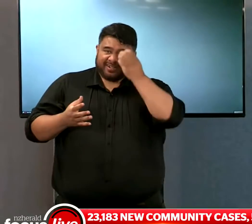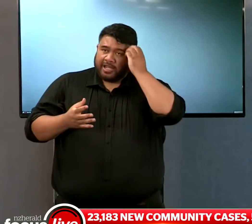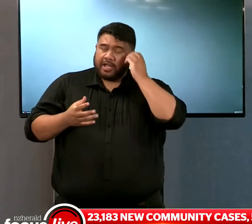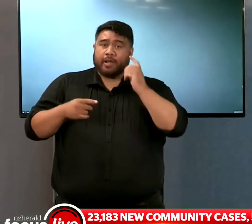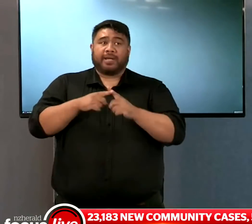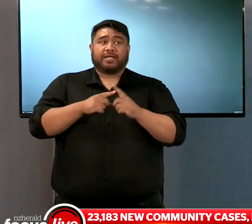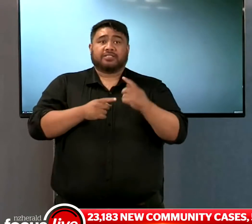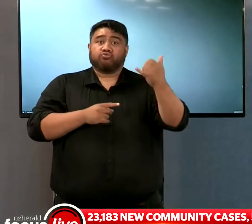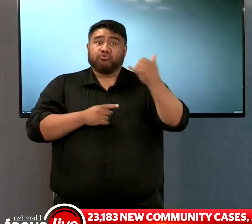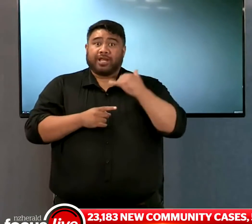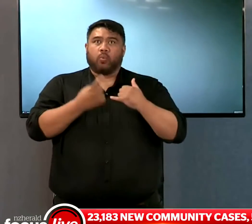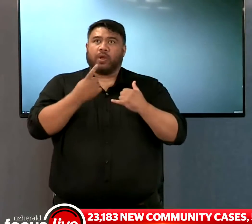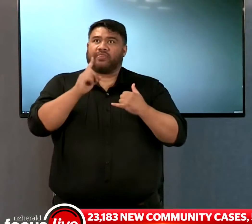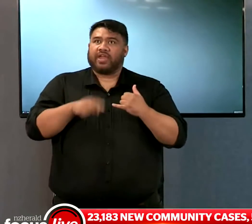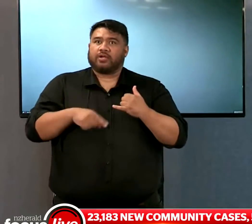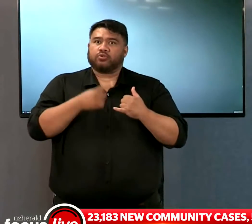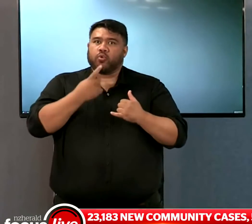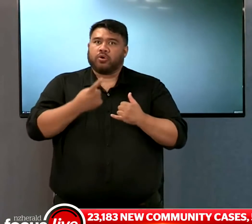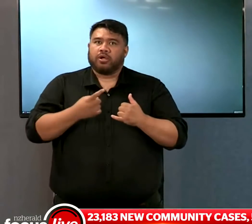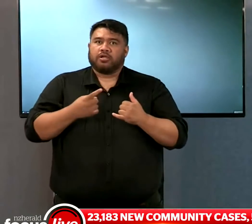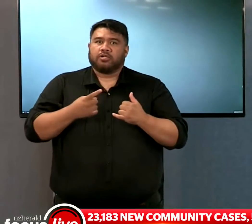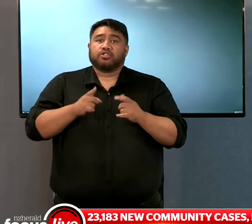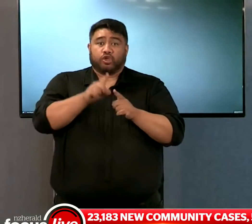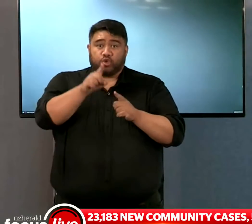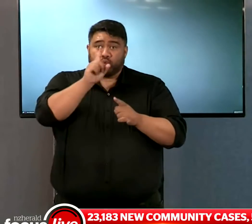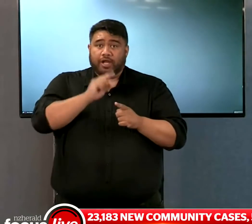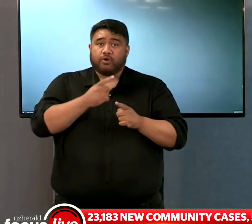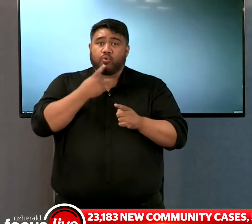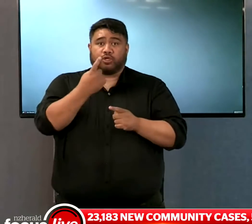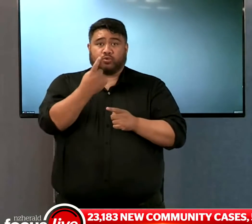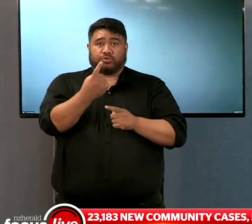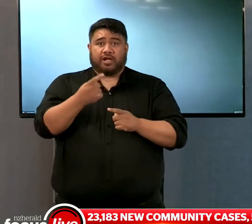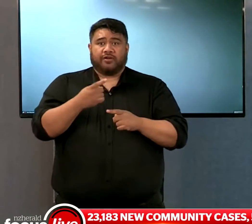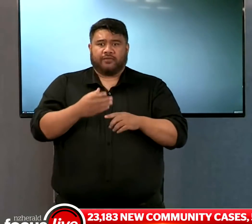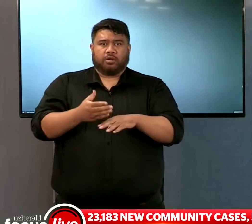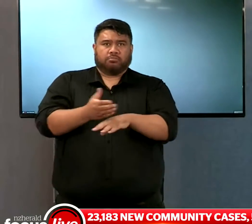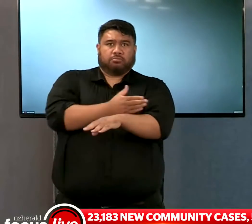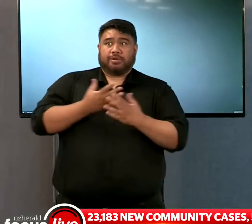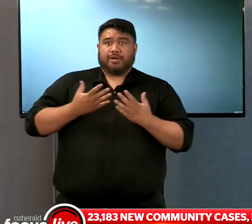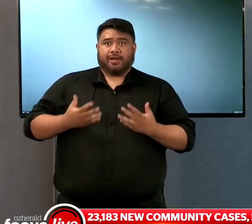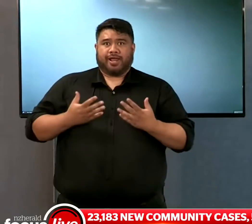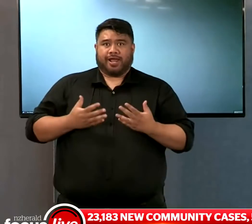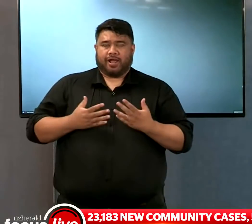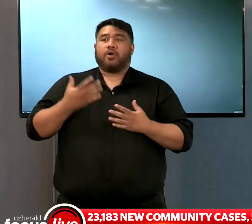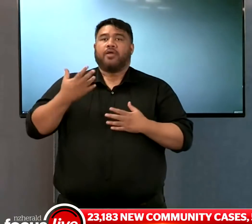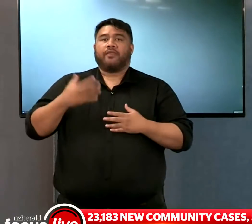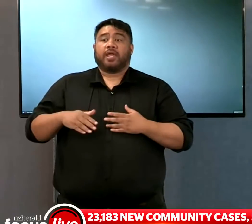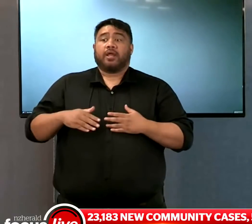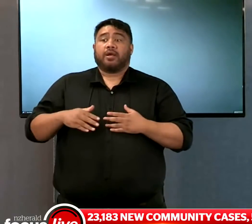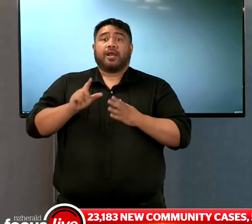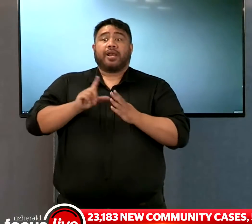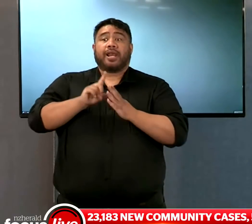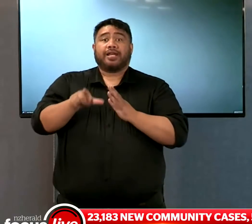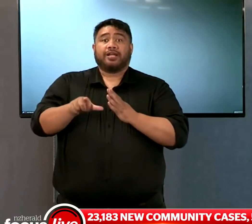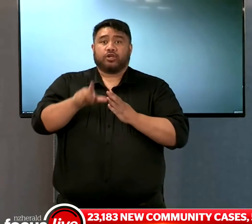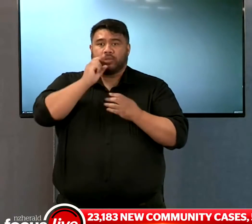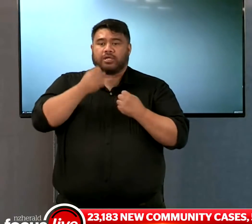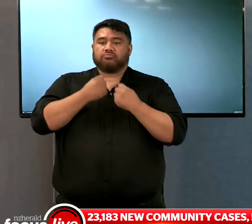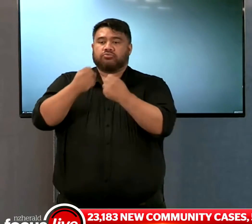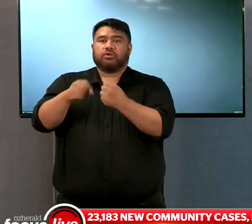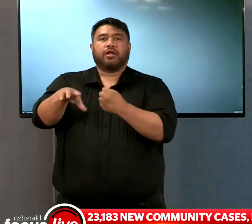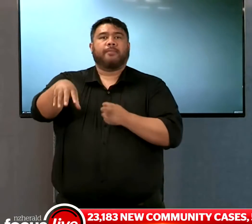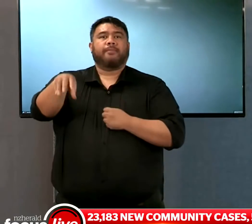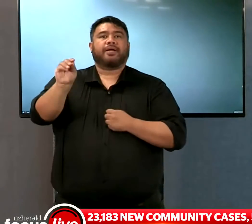phone. So you can think of that like a click and collect. You can pre-order your rapid antigen tests and then go to one of those collection